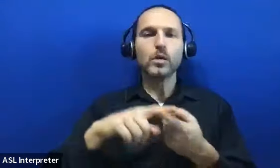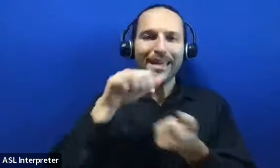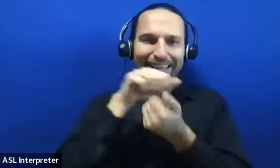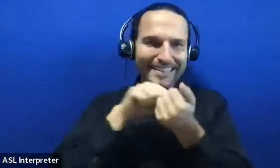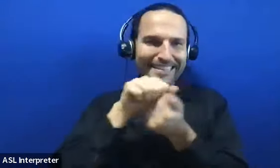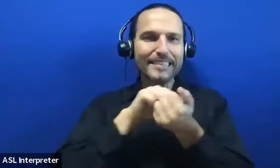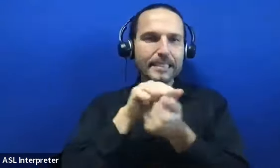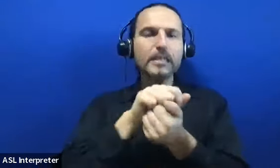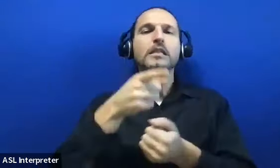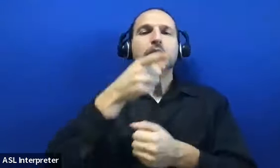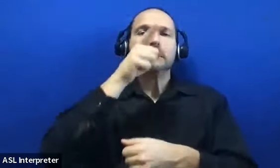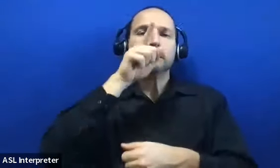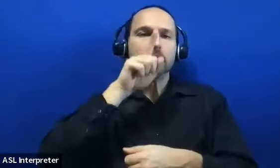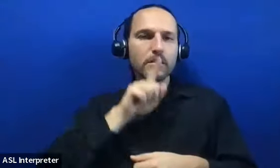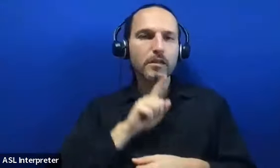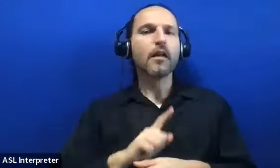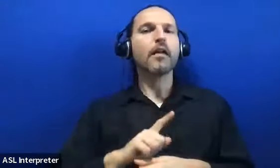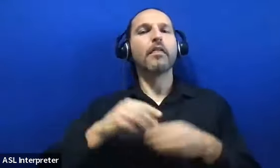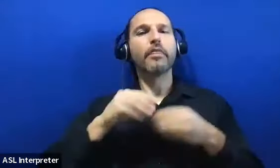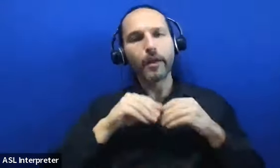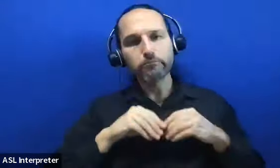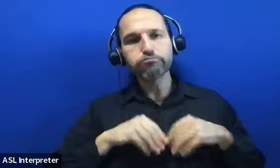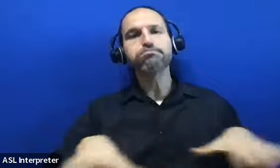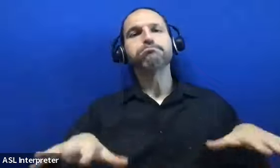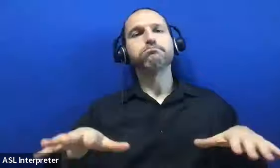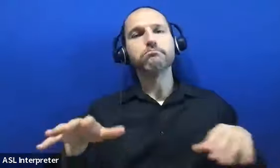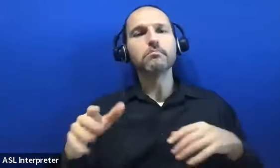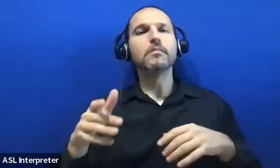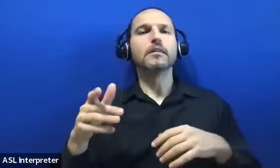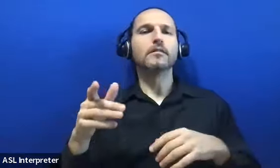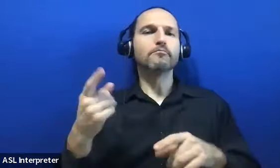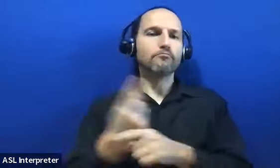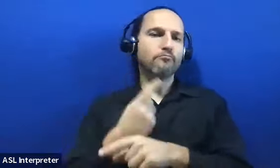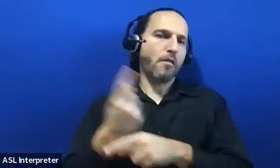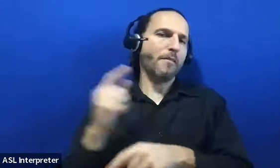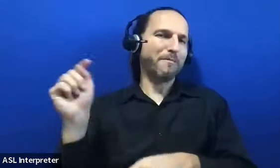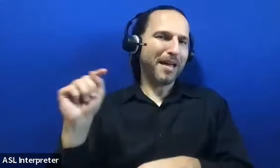digest and then expel our food and liquid appropriately.